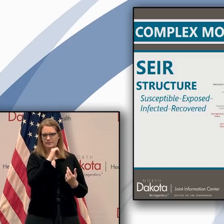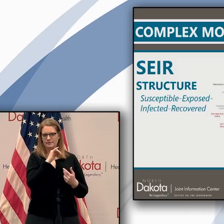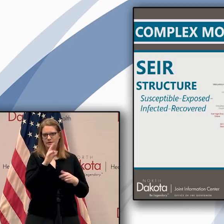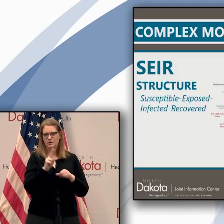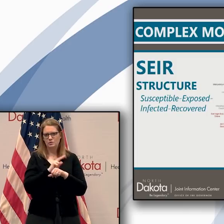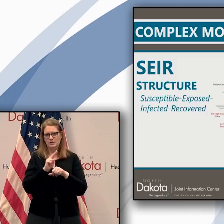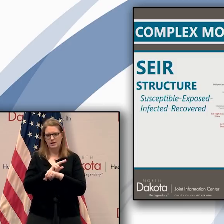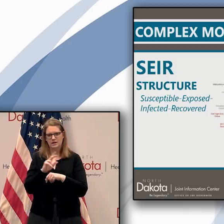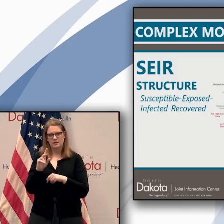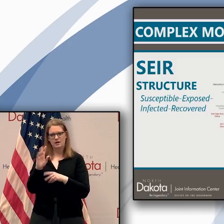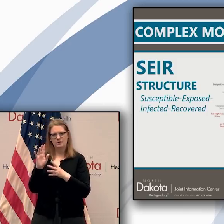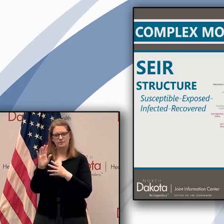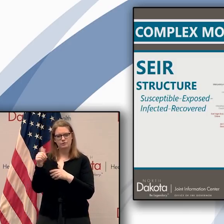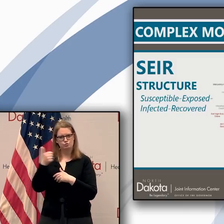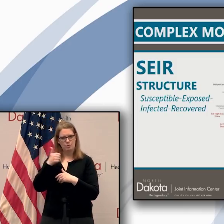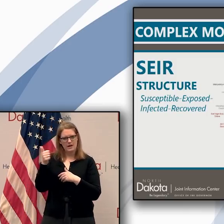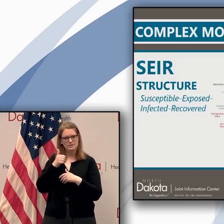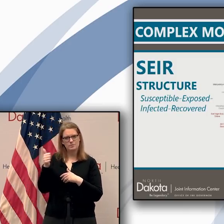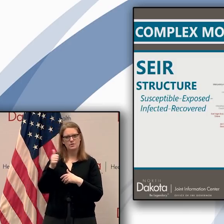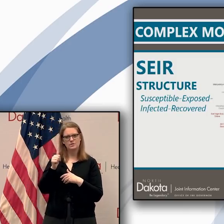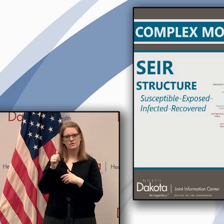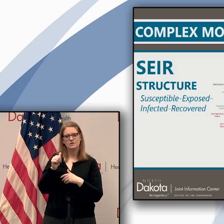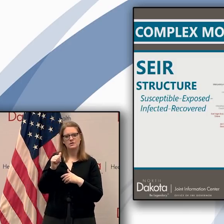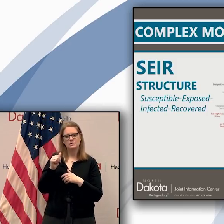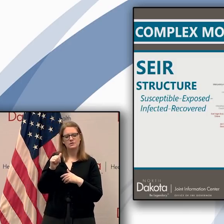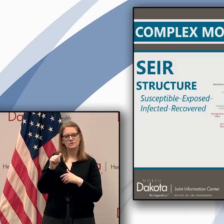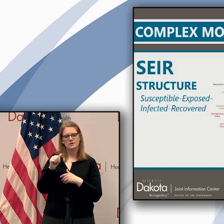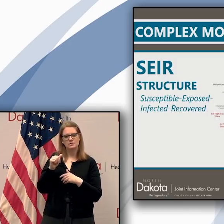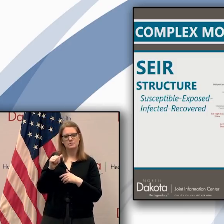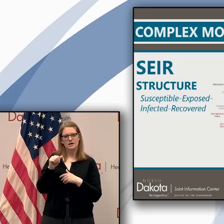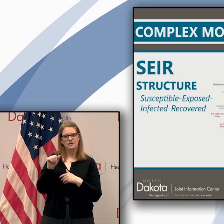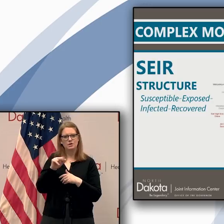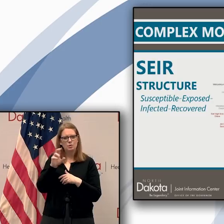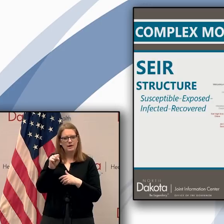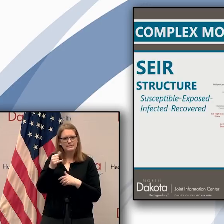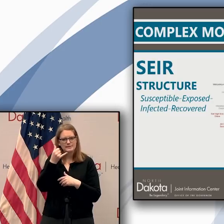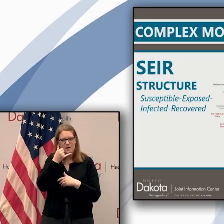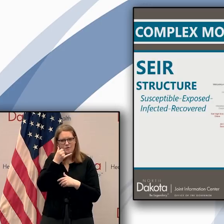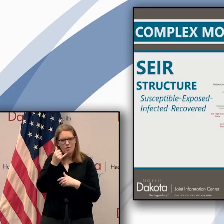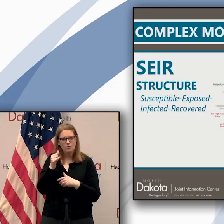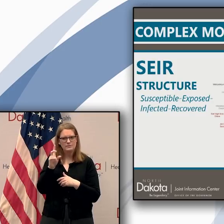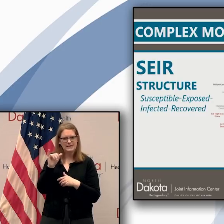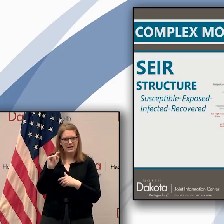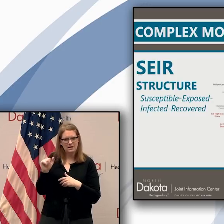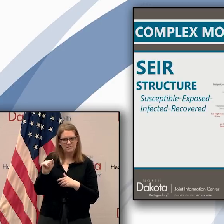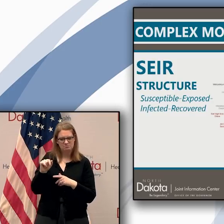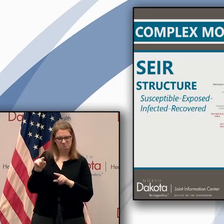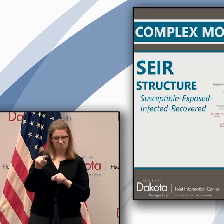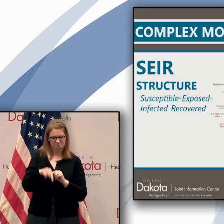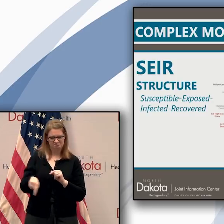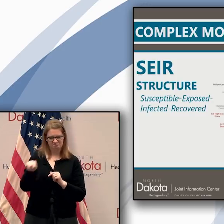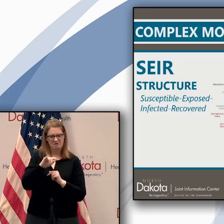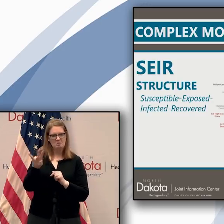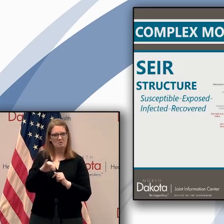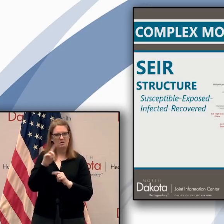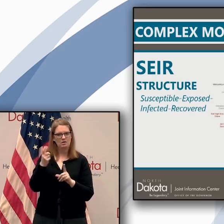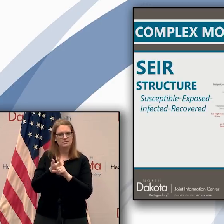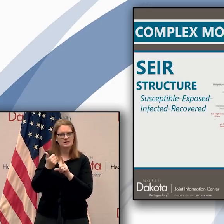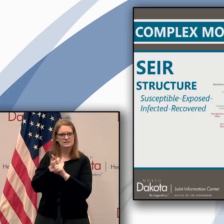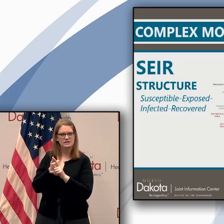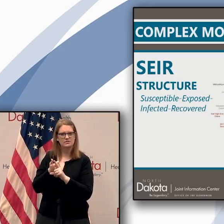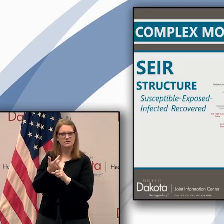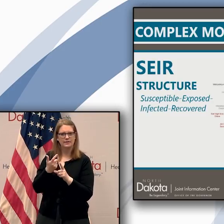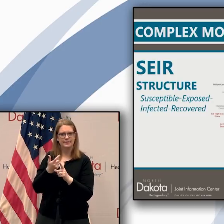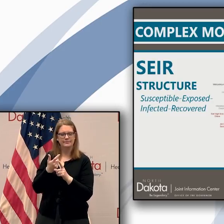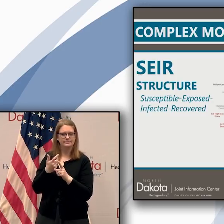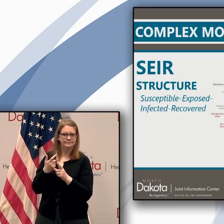of Transportation statistics, Unicast cell phone mobility data, we're estimating that North Dakotans have reduced their socially